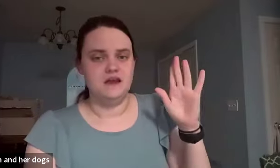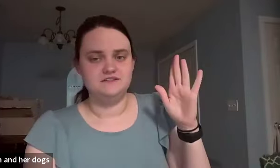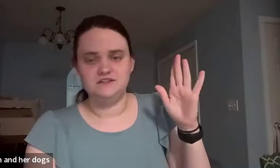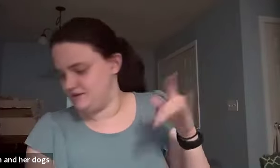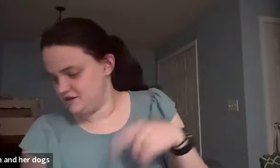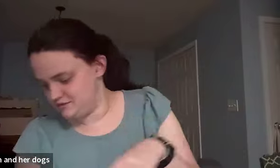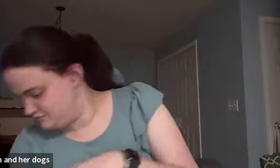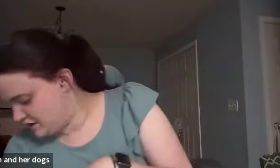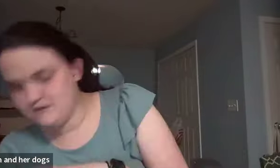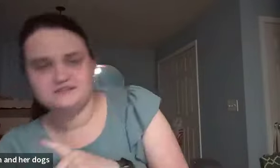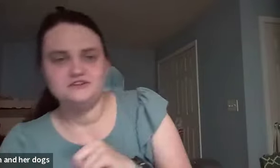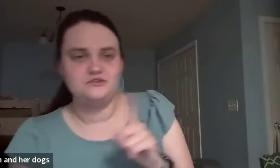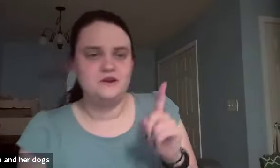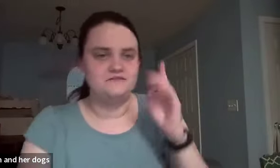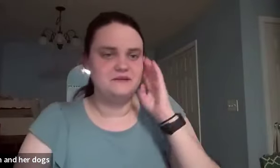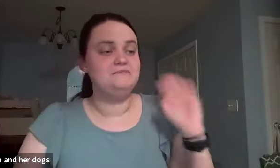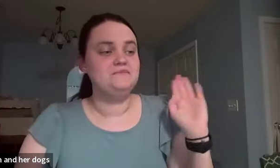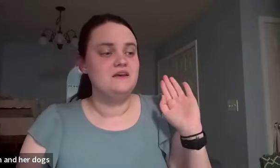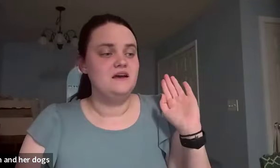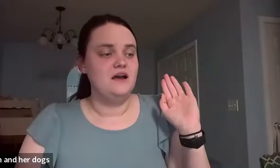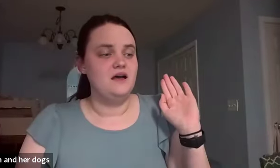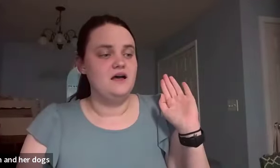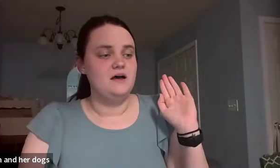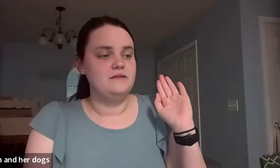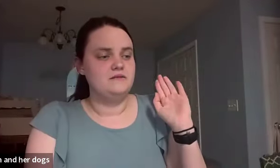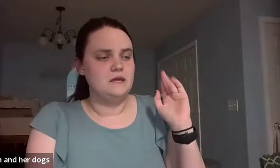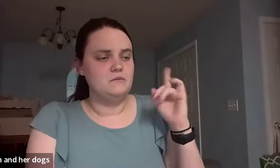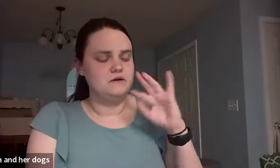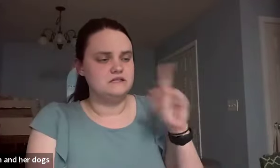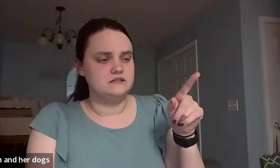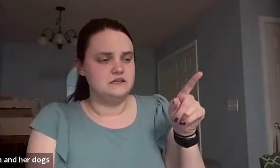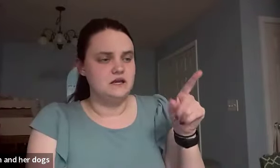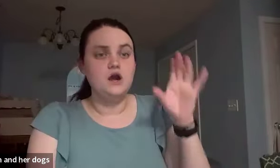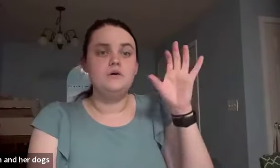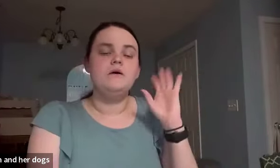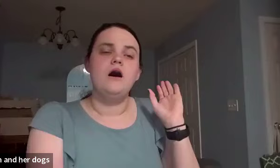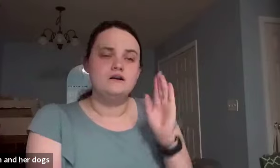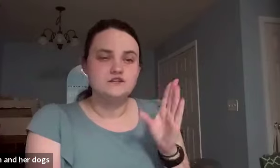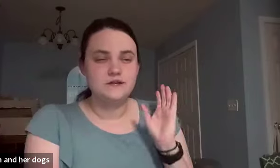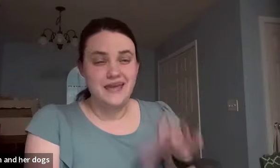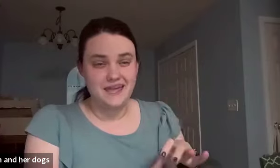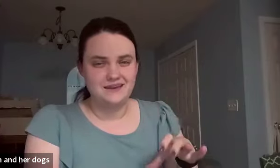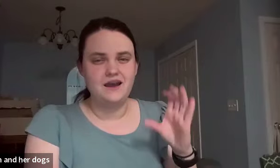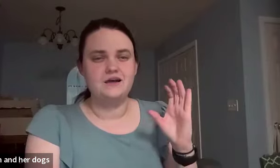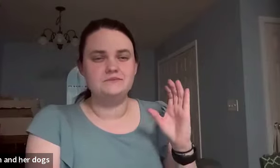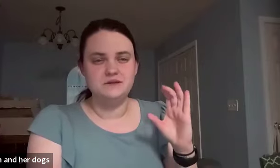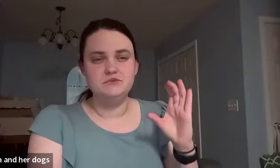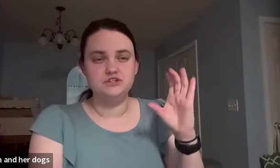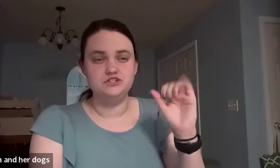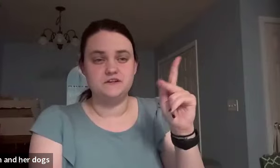Okay, sorry, my dog was running around in a circle, threw me off for a minute. Then what was I gonna say? Oh, also for cake. Some people do just